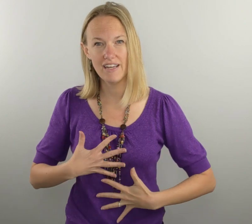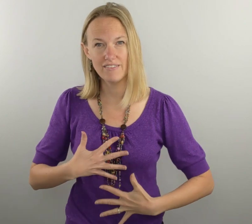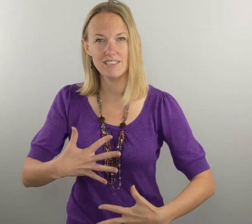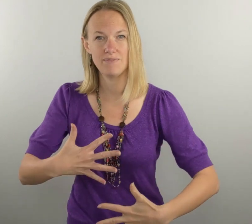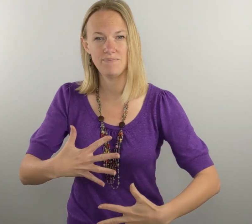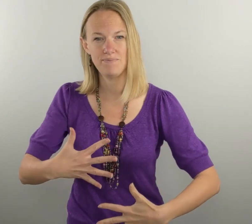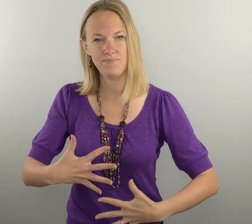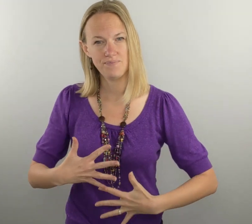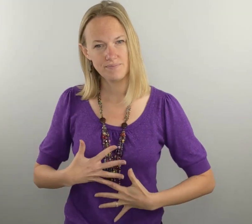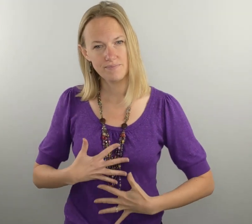out.